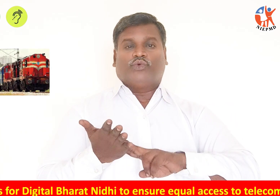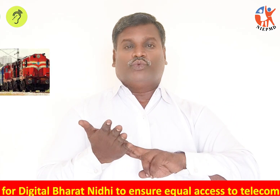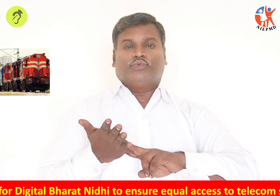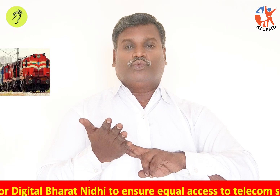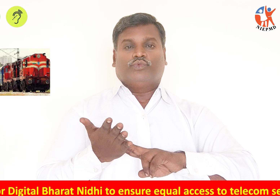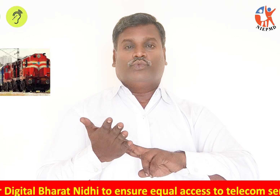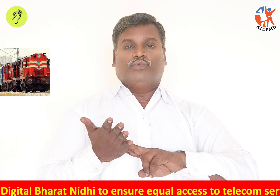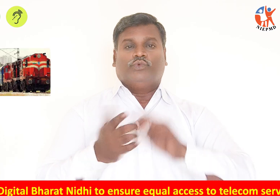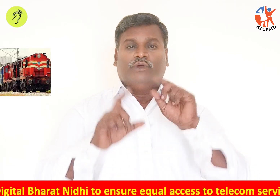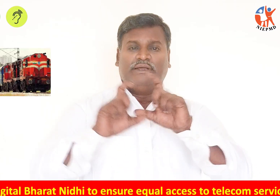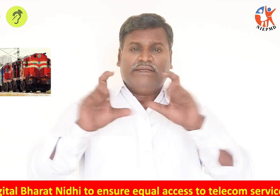southern railway